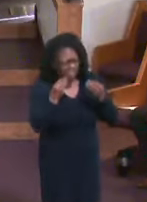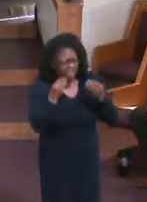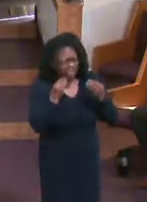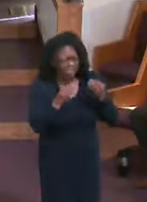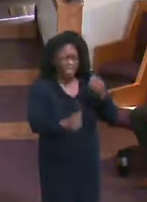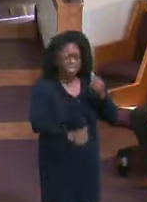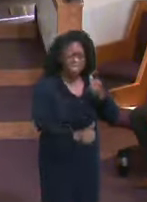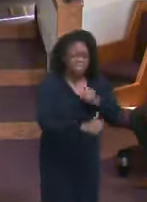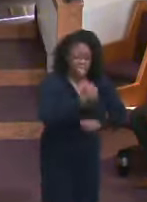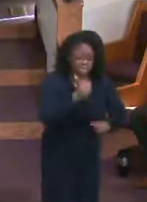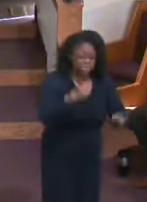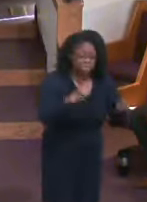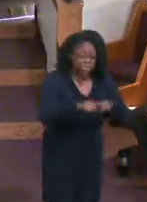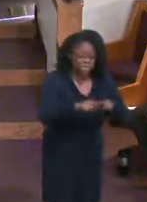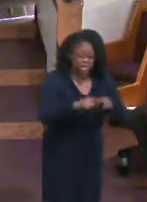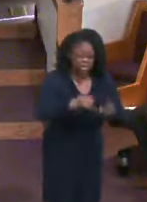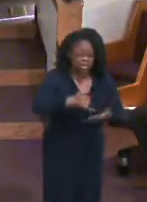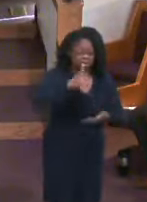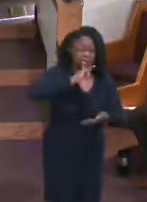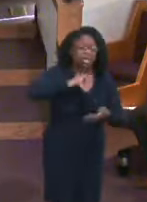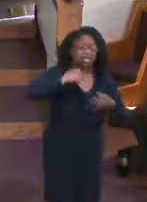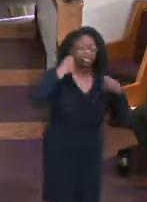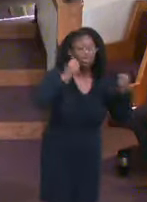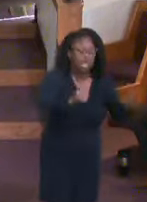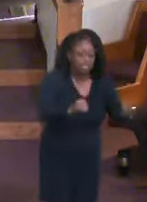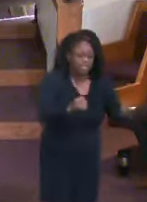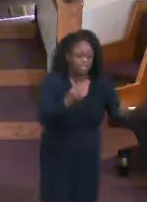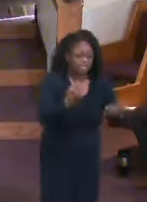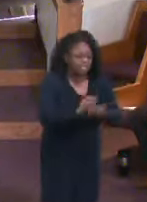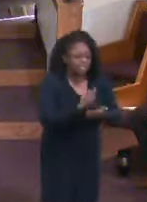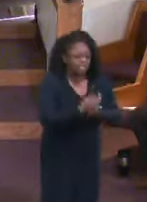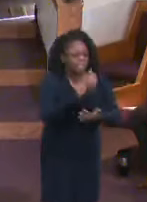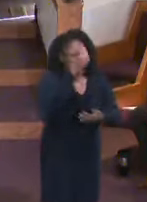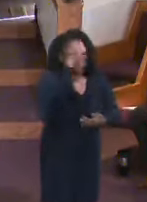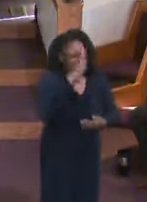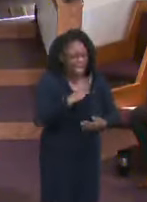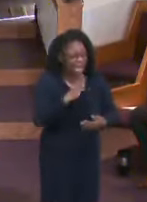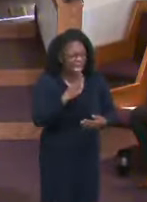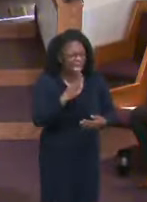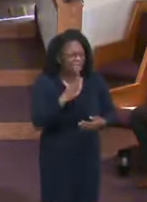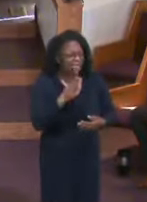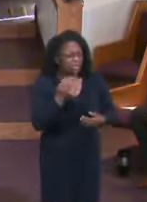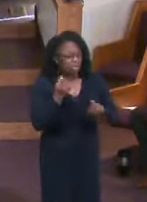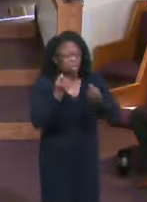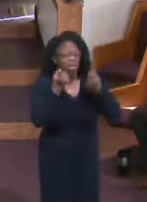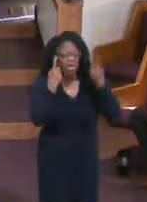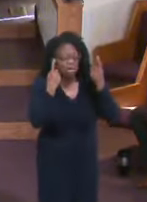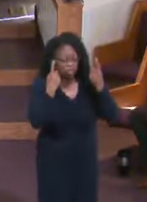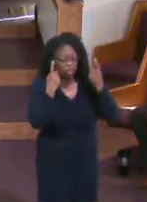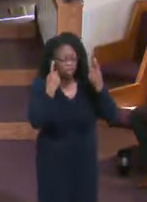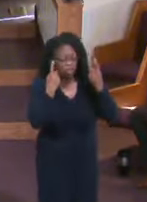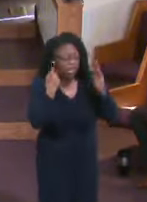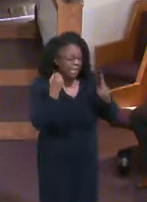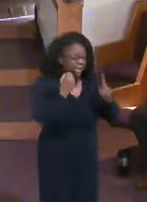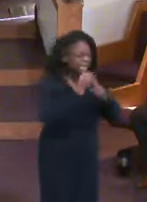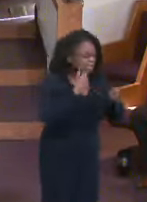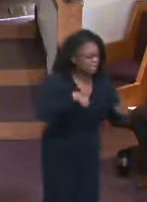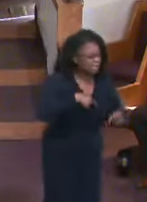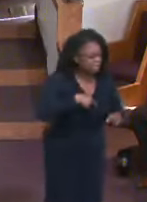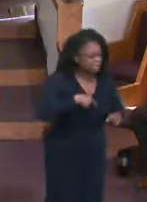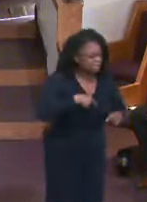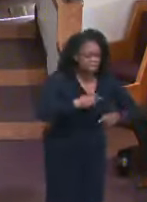drunk driving? Sometimes God has to turn the light on and hit us. Okay, y'all didn't catch